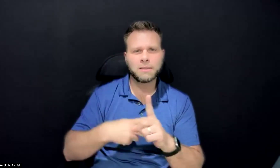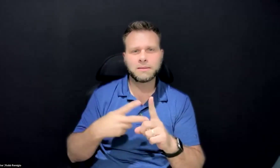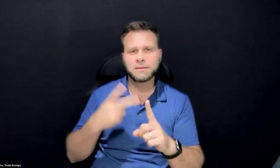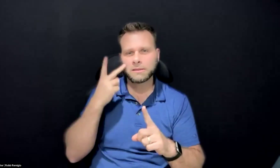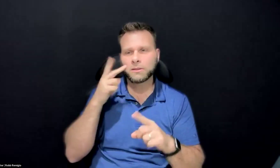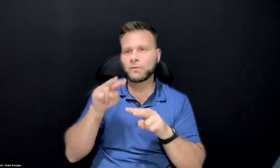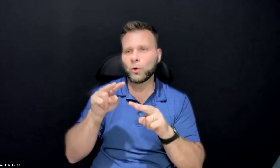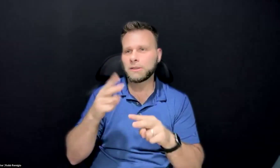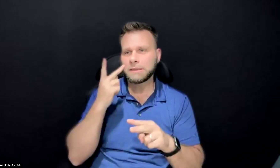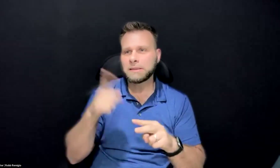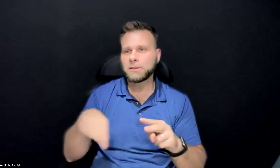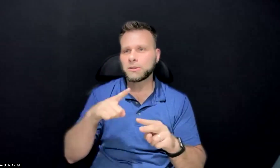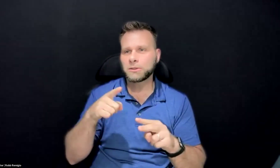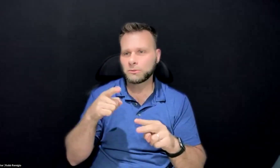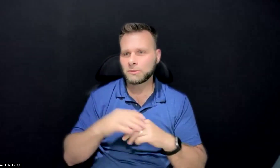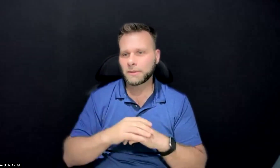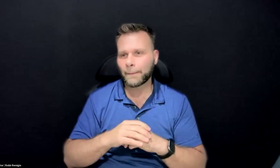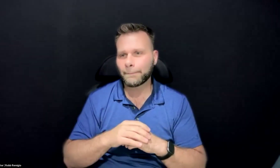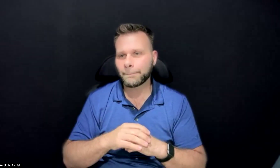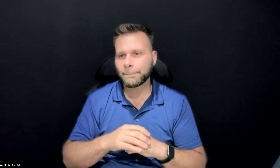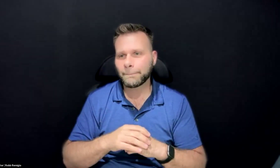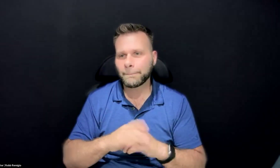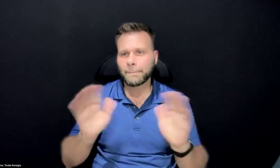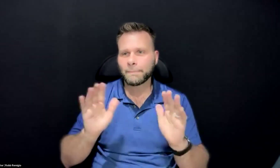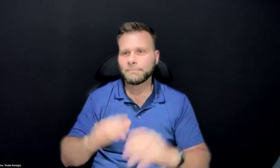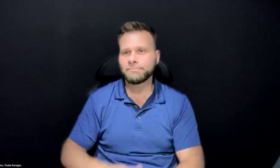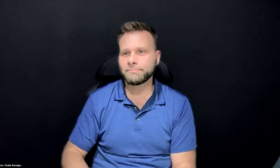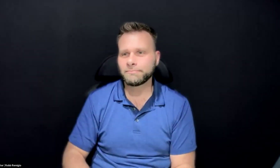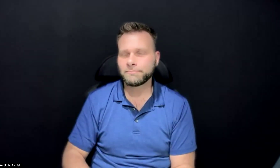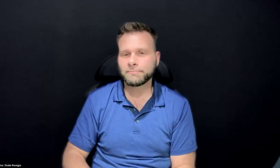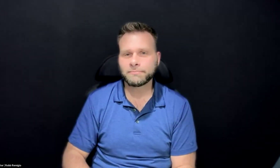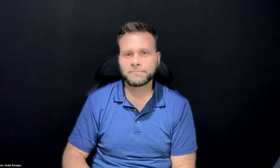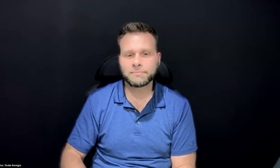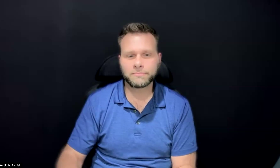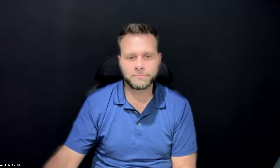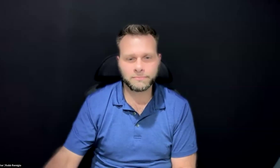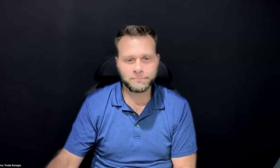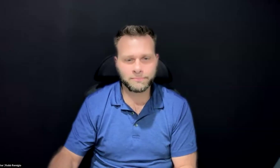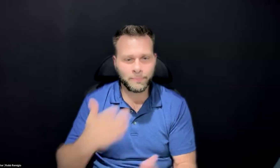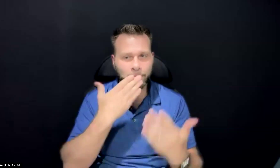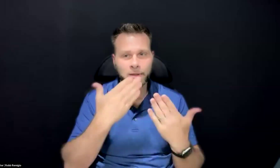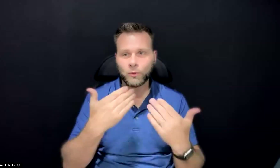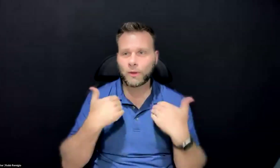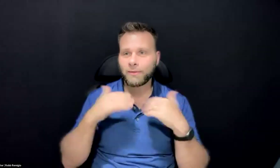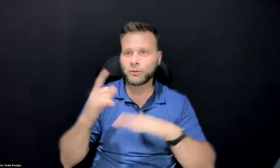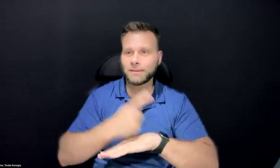then. Bye, Thank everyone. you. Thank you so much. Thank you all. Have a great day.